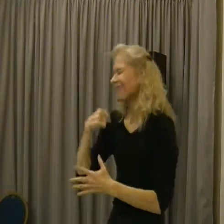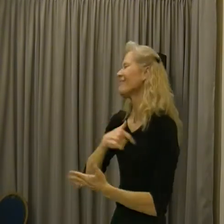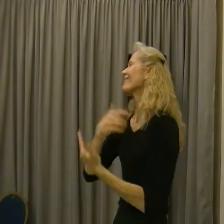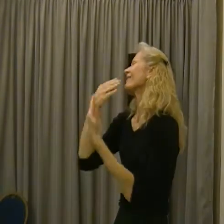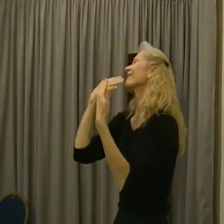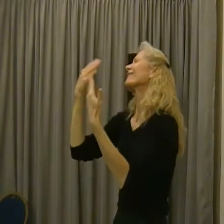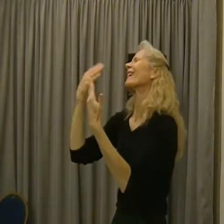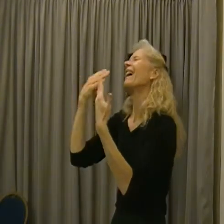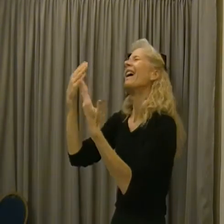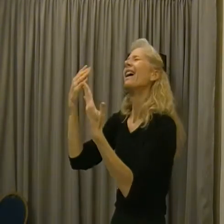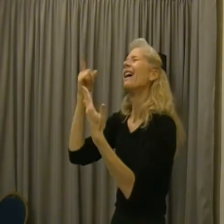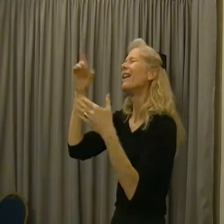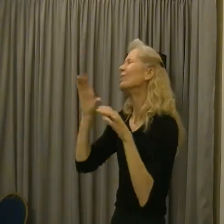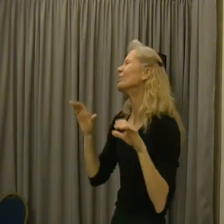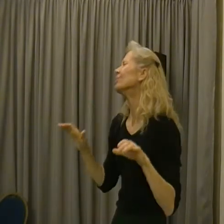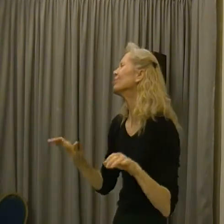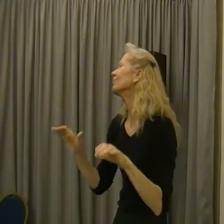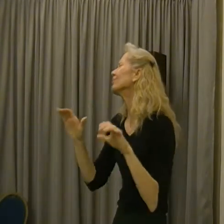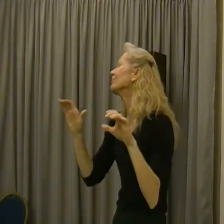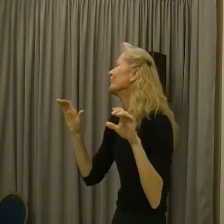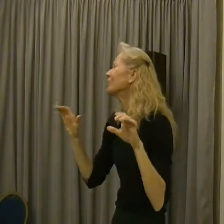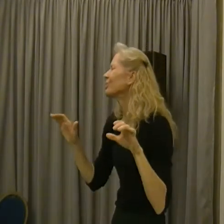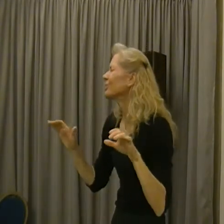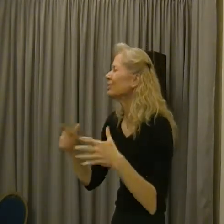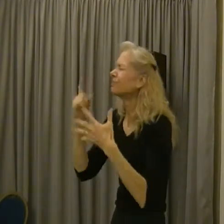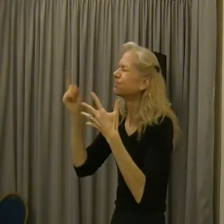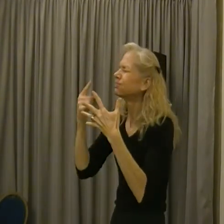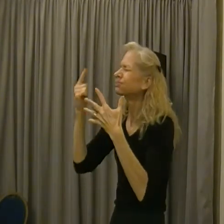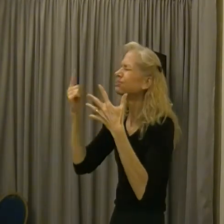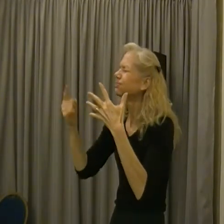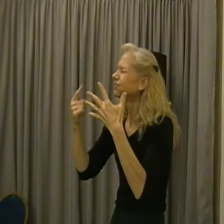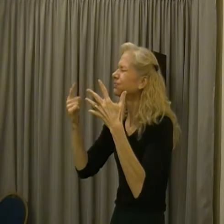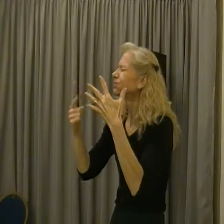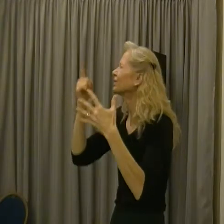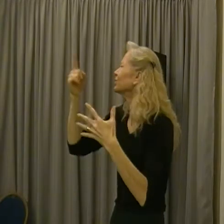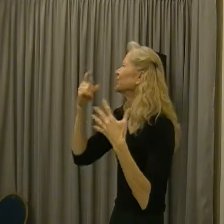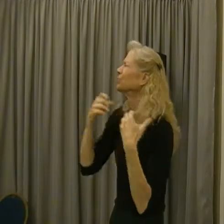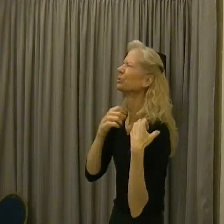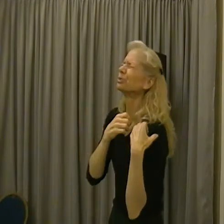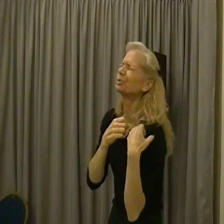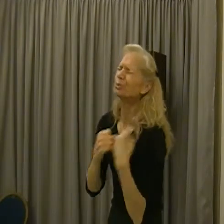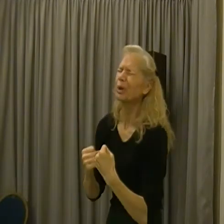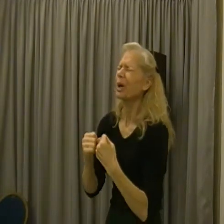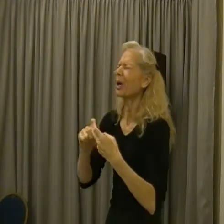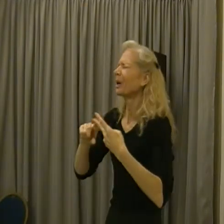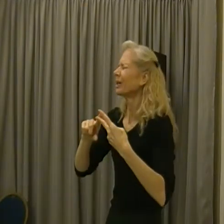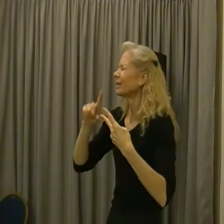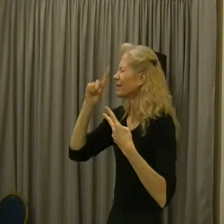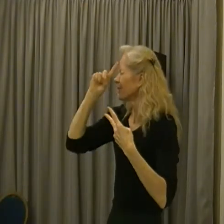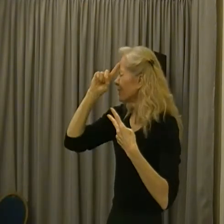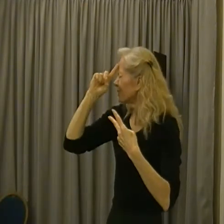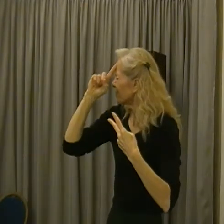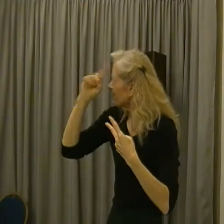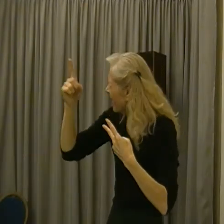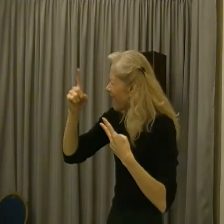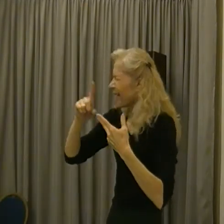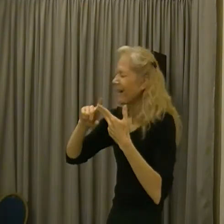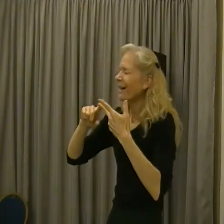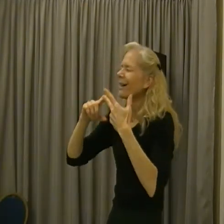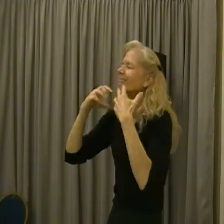wise, powerful God. You've given us so much. Jesus